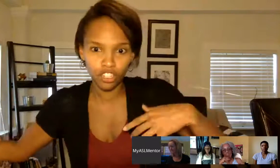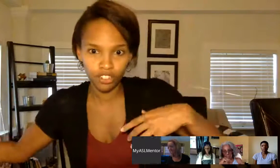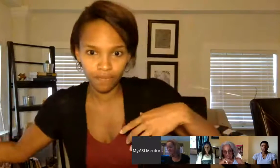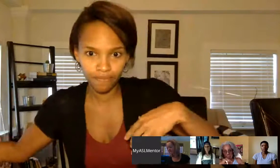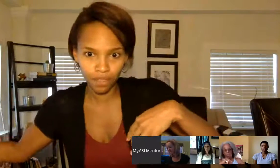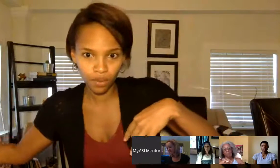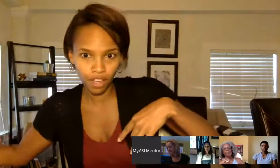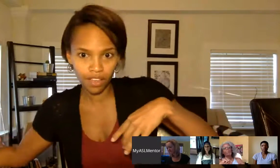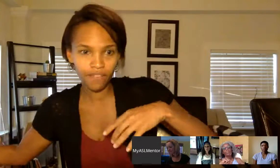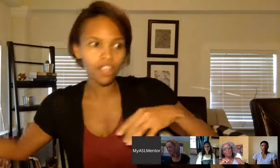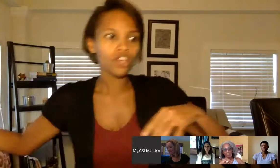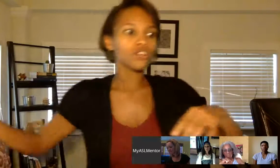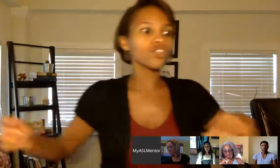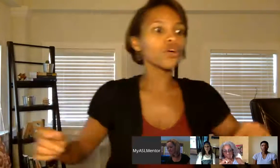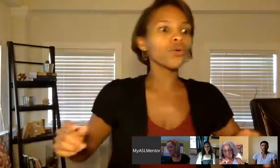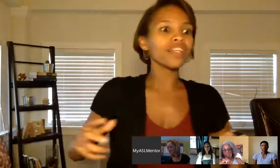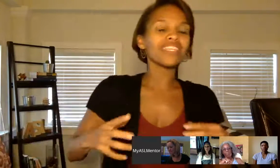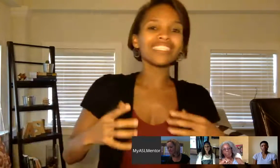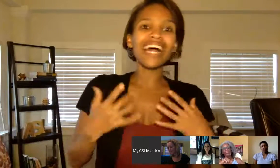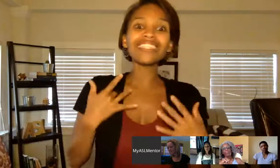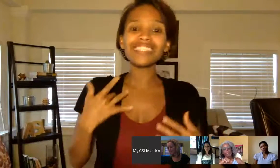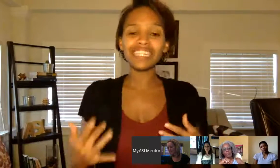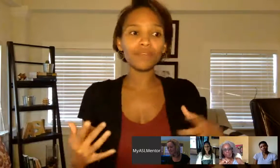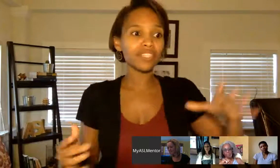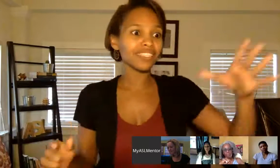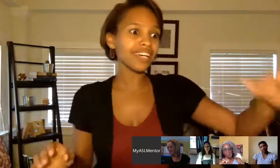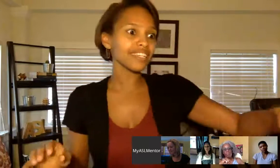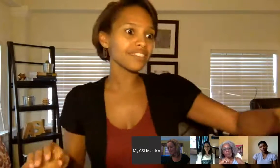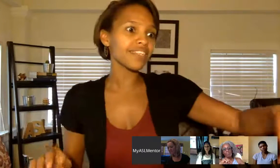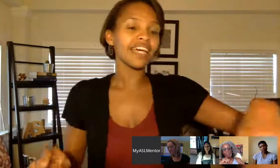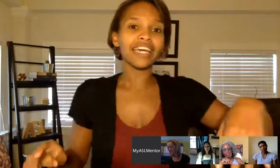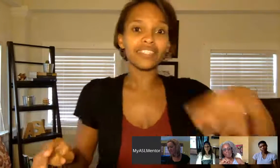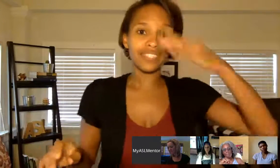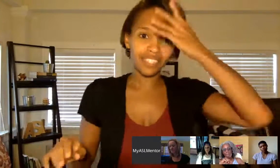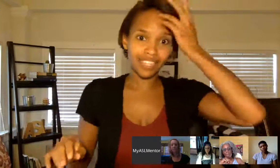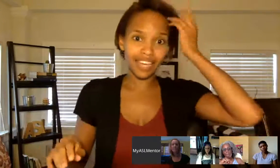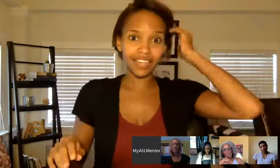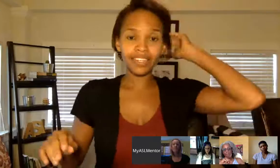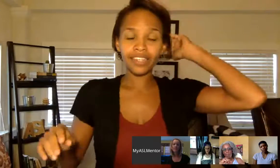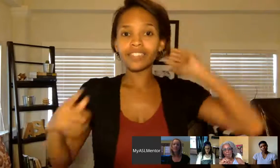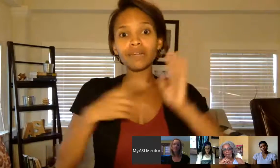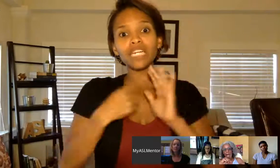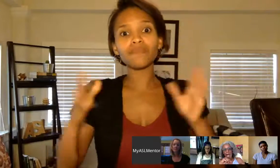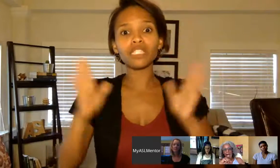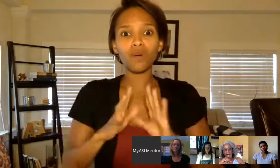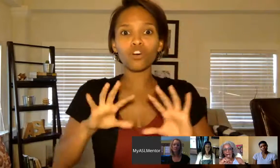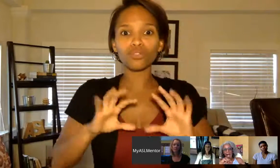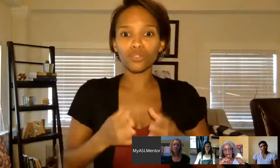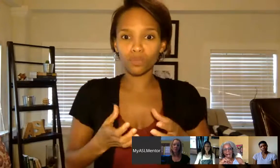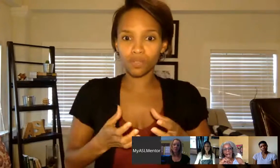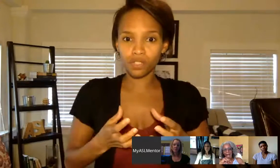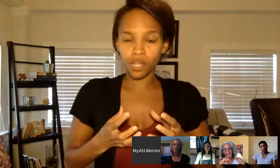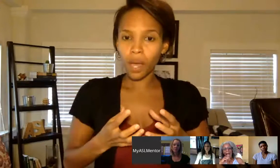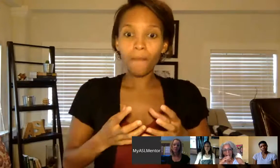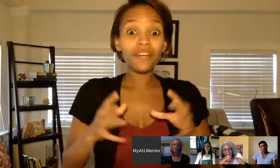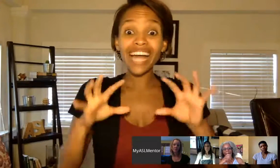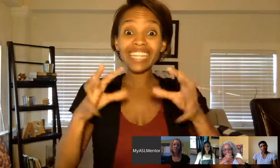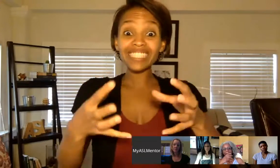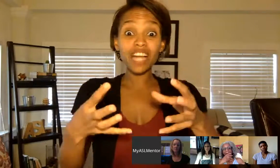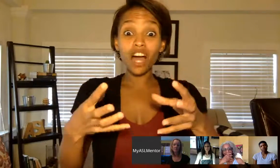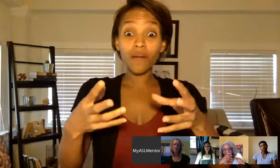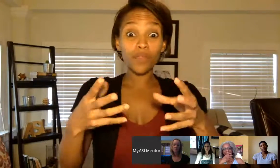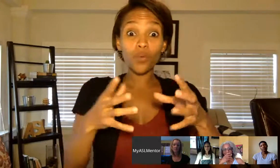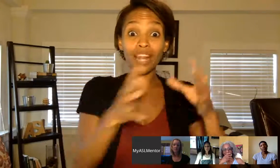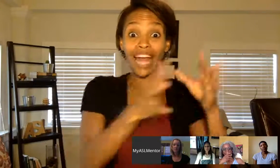potentially occur. Okay? So the tendency with this sentence is to say sometimes small groups. But